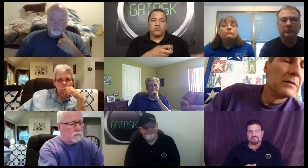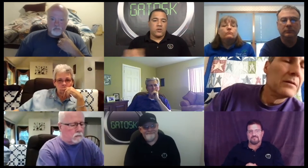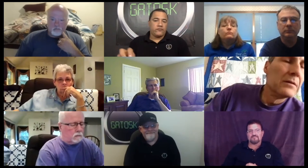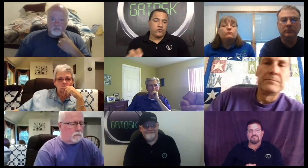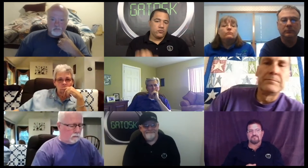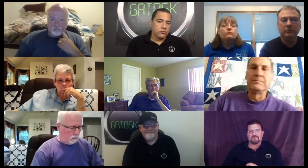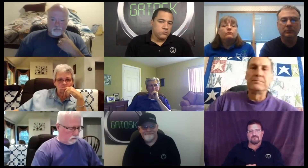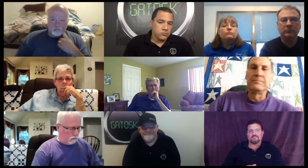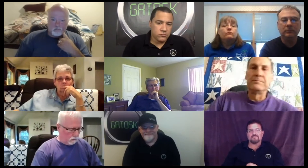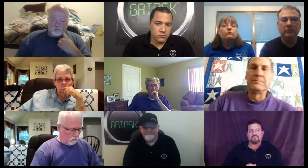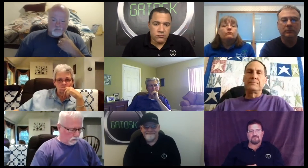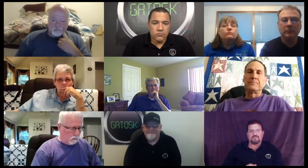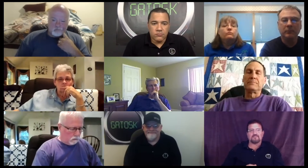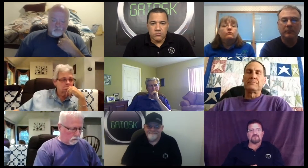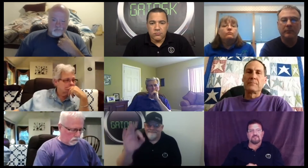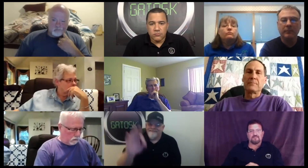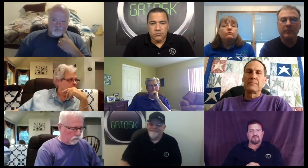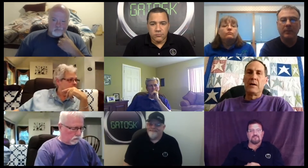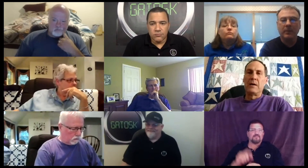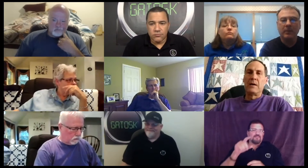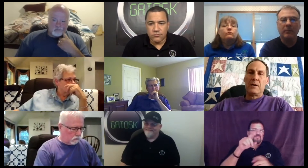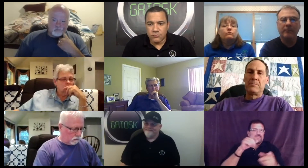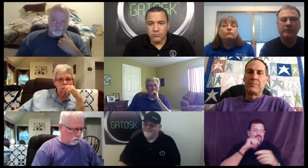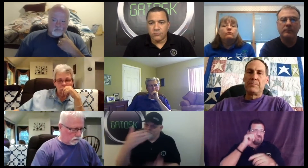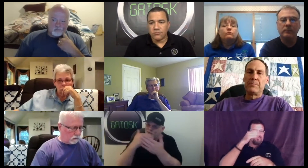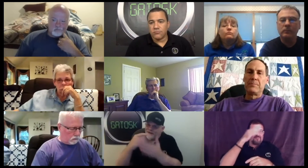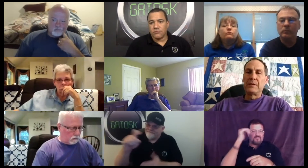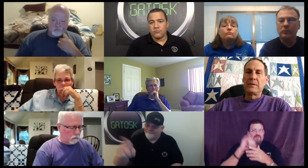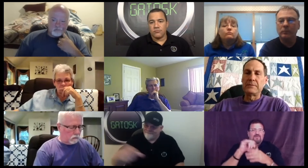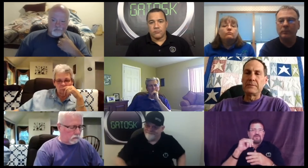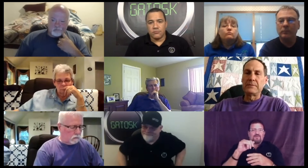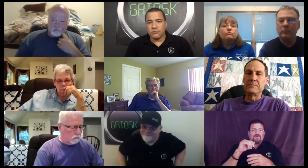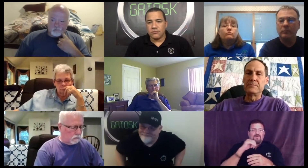person can say, okay, whatever, I'll let I release my account or whatever.